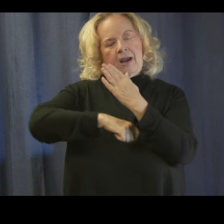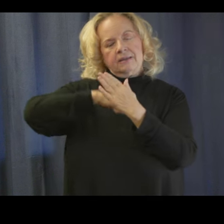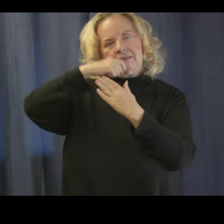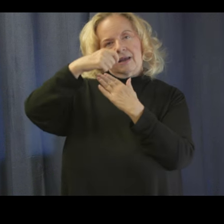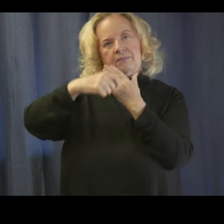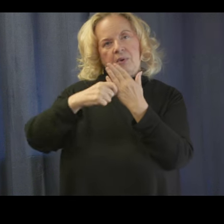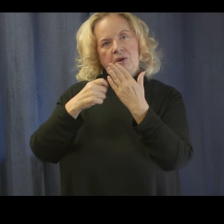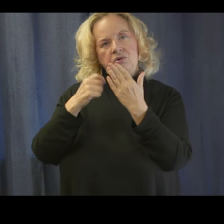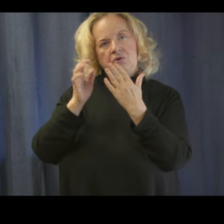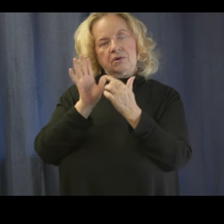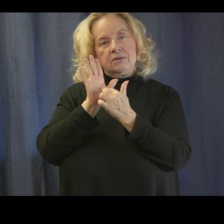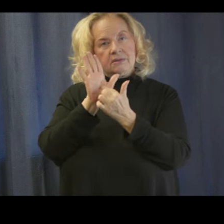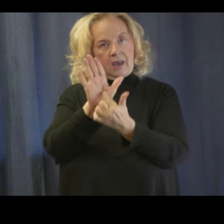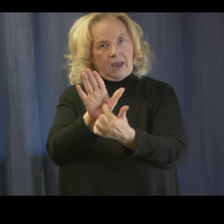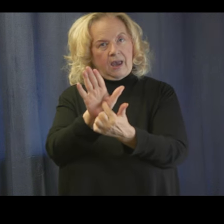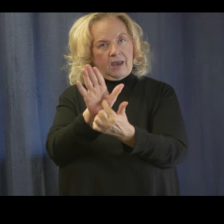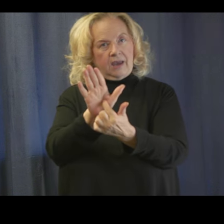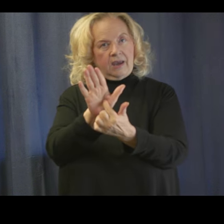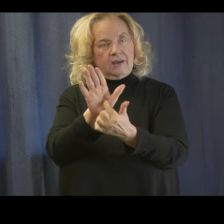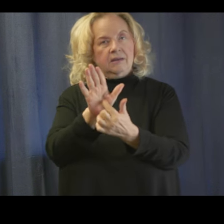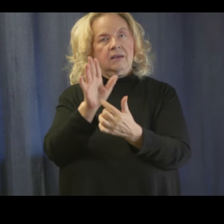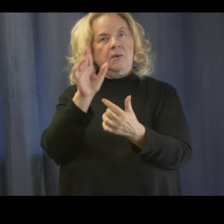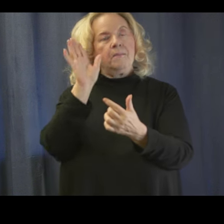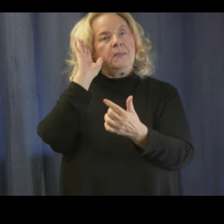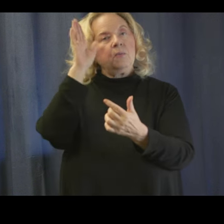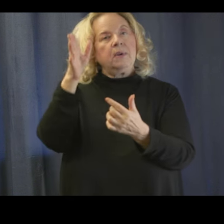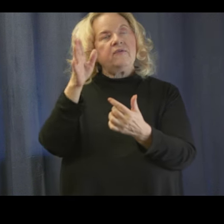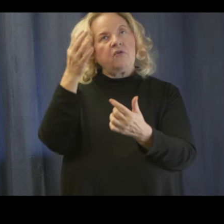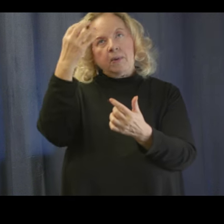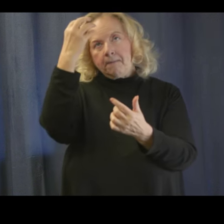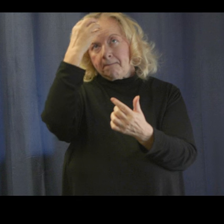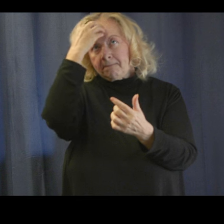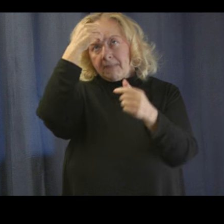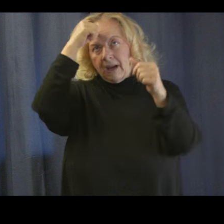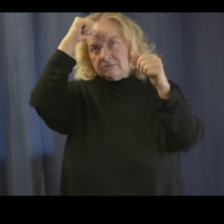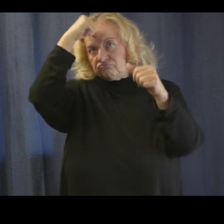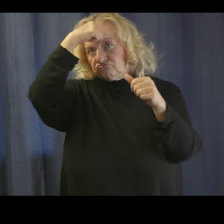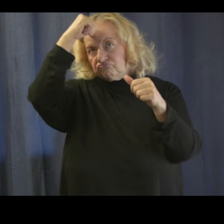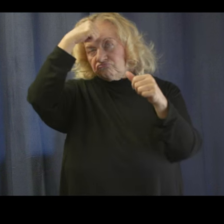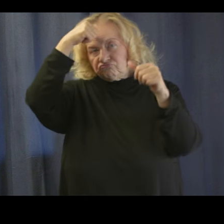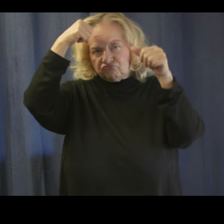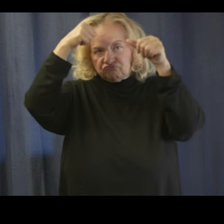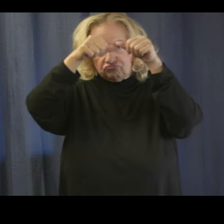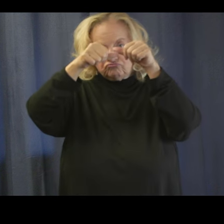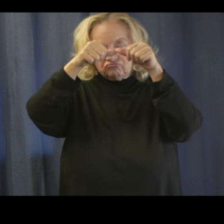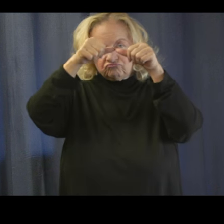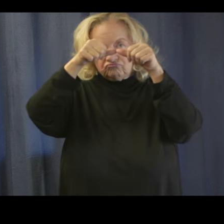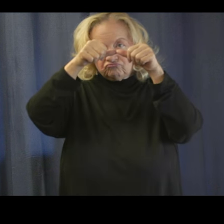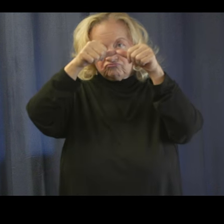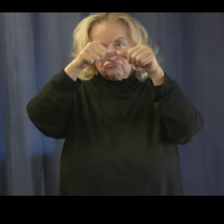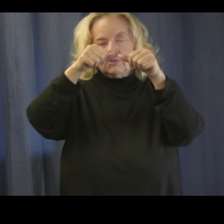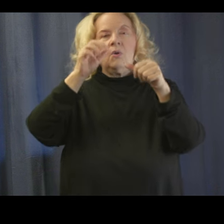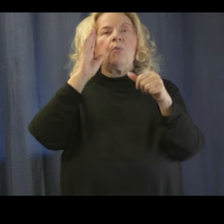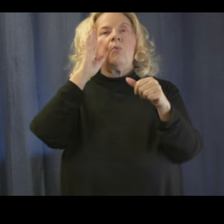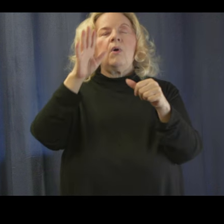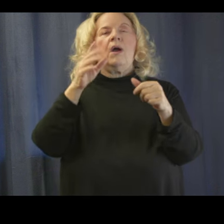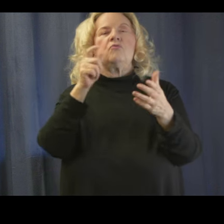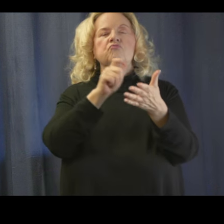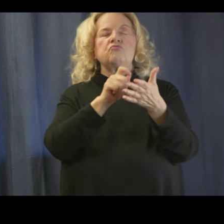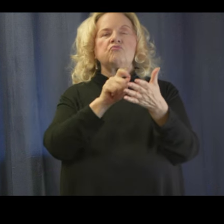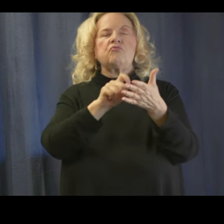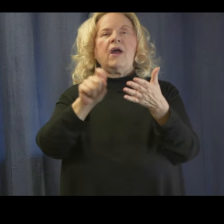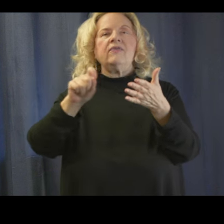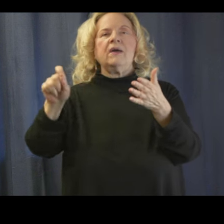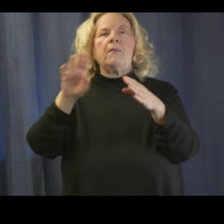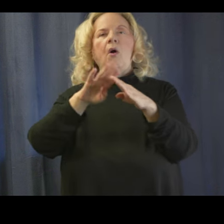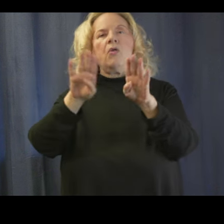shall bind them for a sign upon your hand, and they shall be for a reminder between your eyes. You